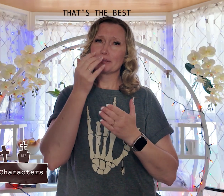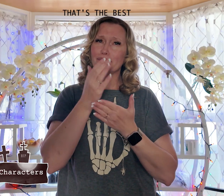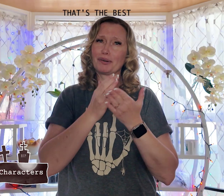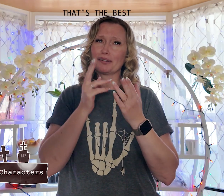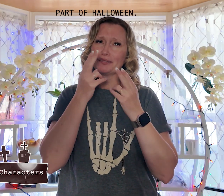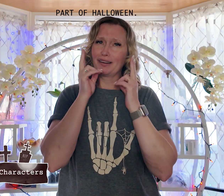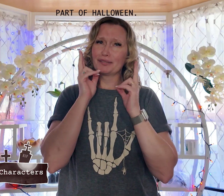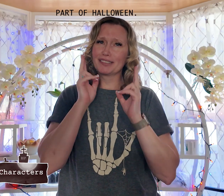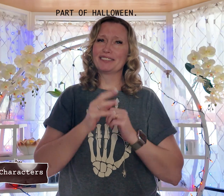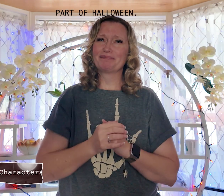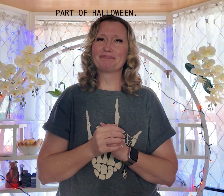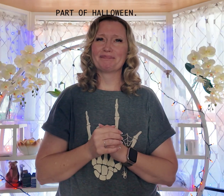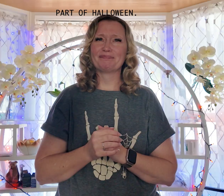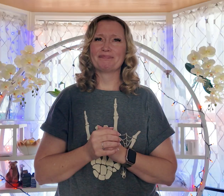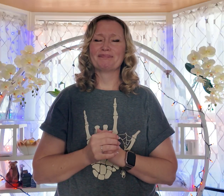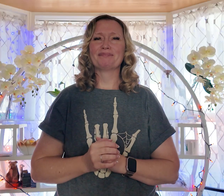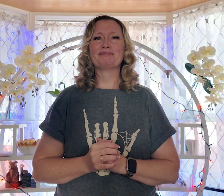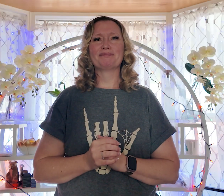best part of Halloween.